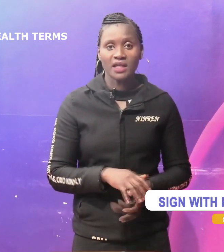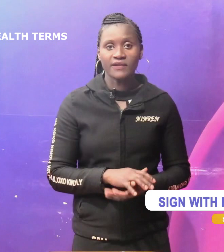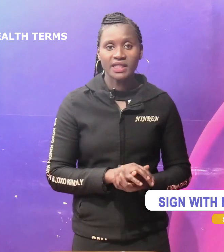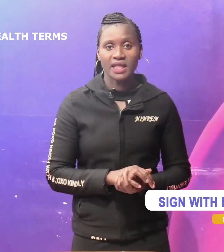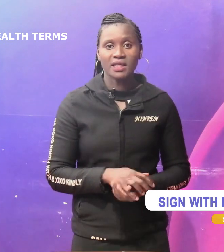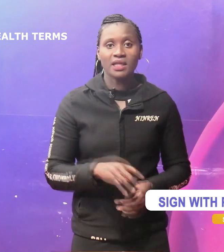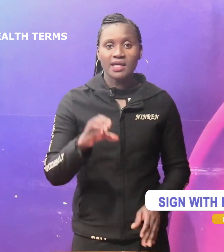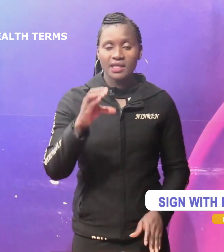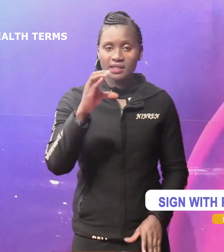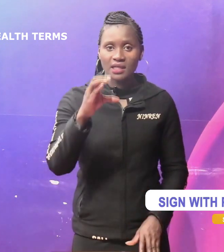sign.